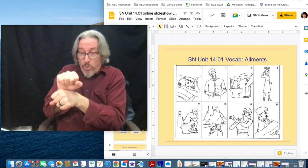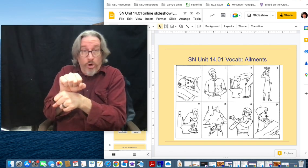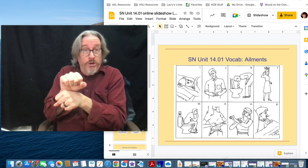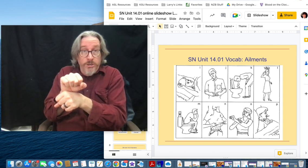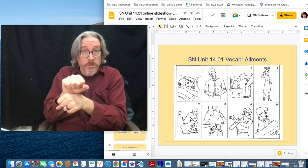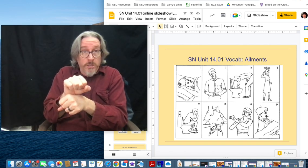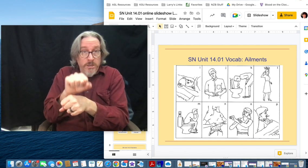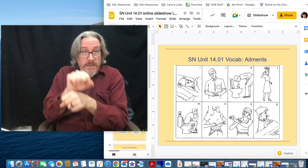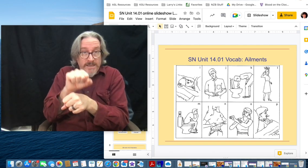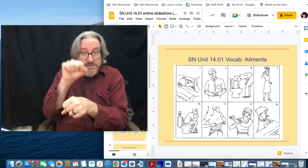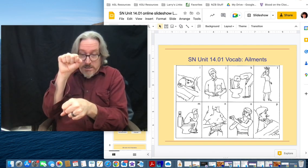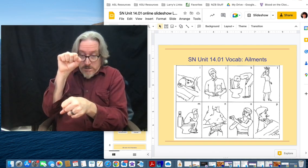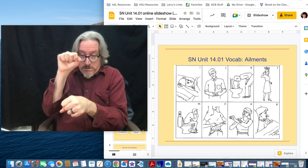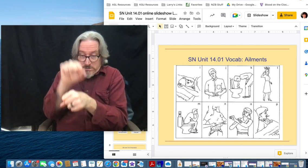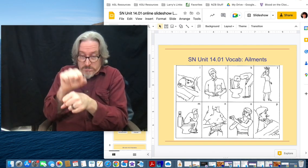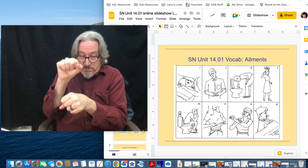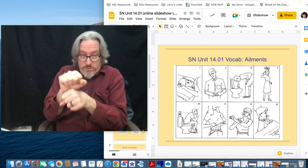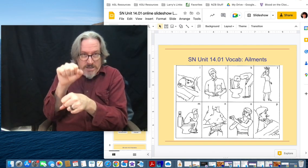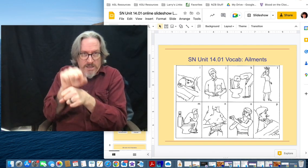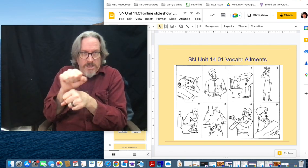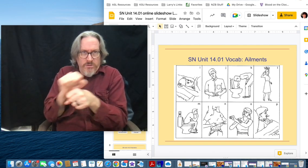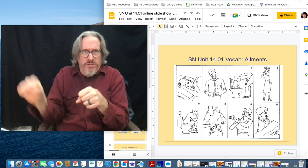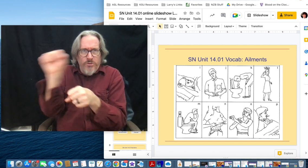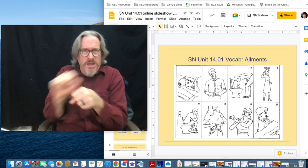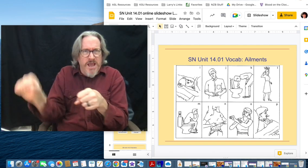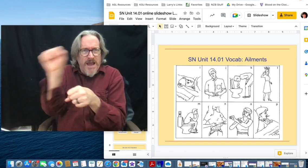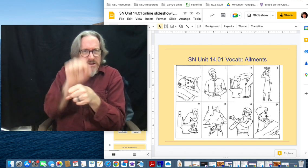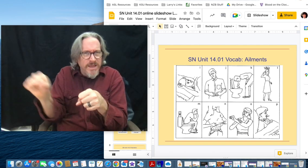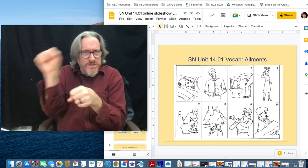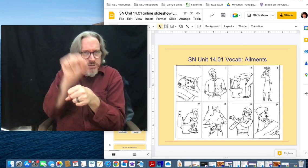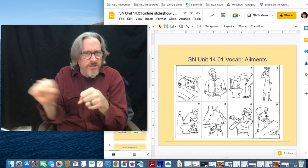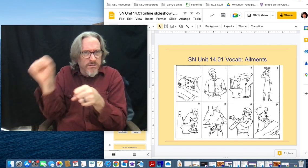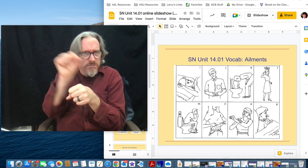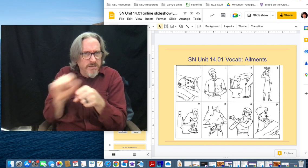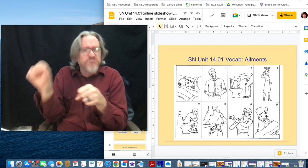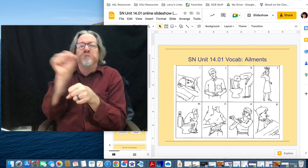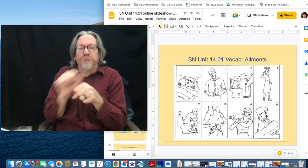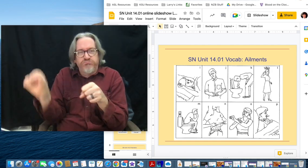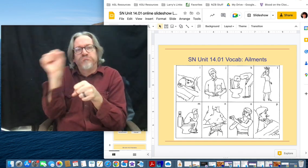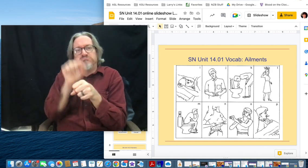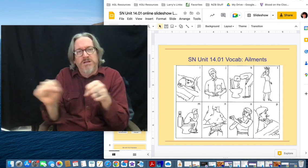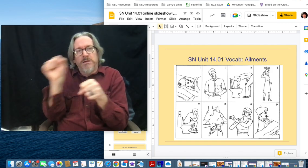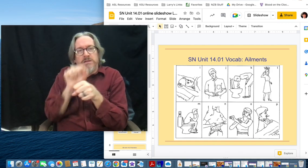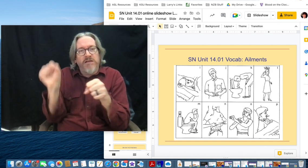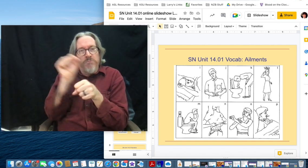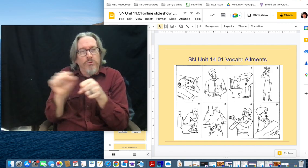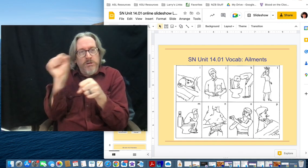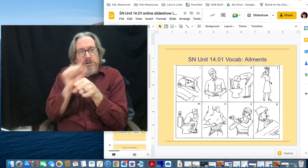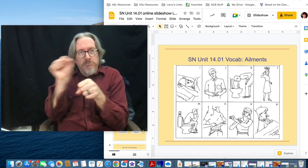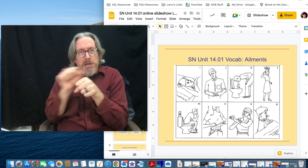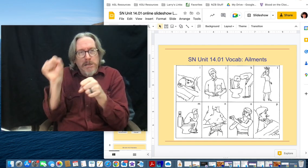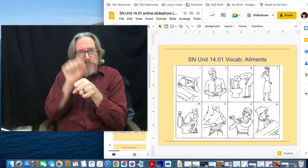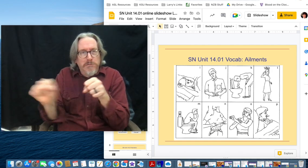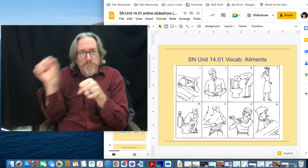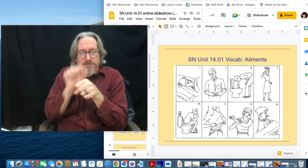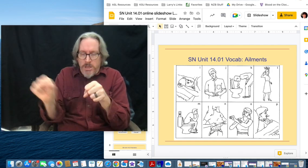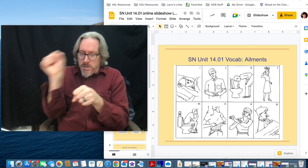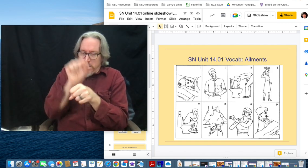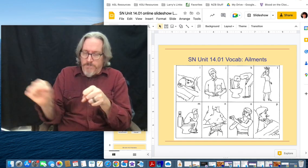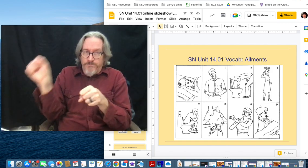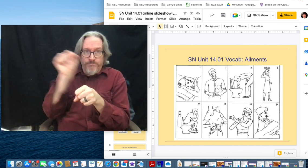work, you can kind of make it circular, right? I have been working on a railroad,